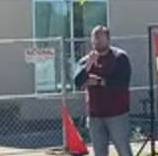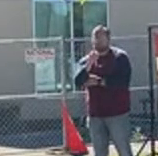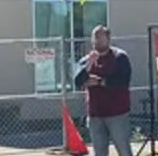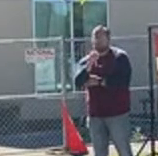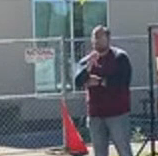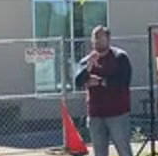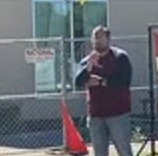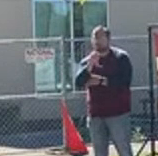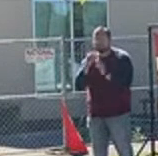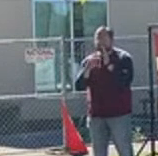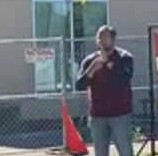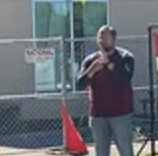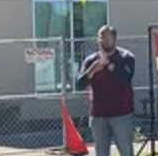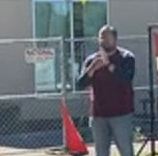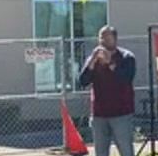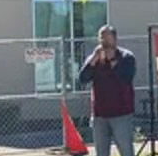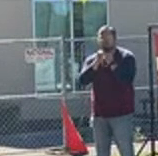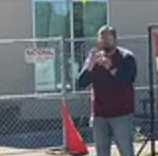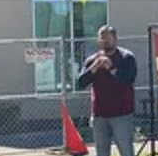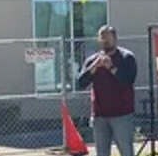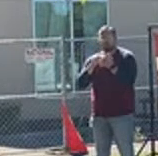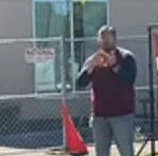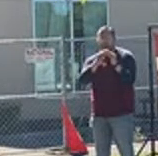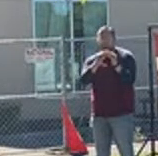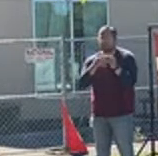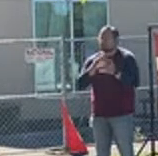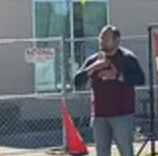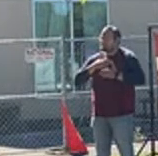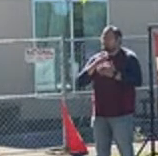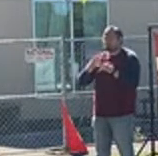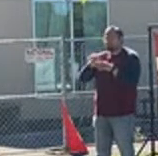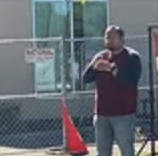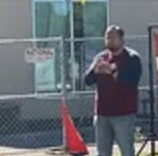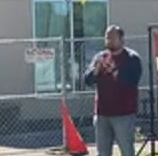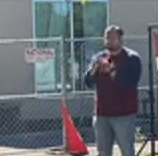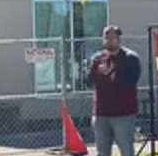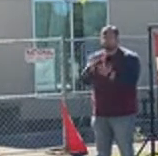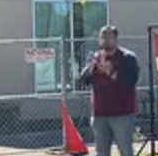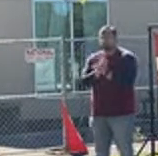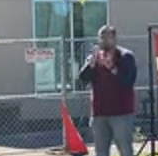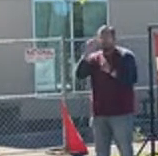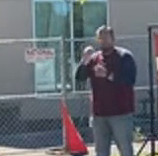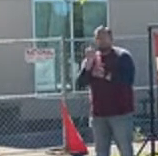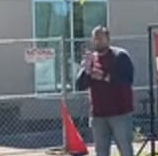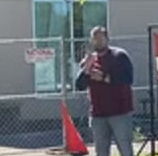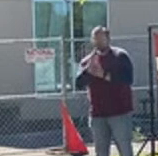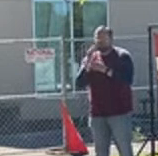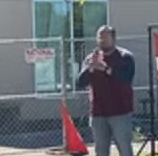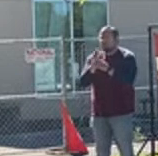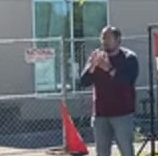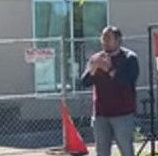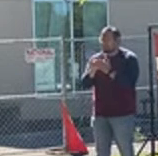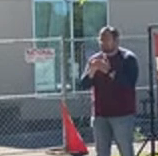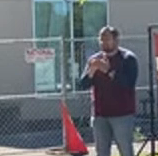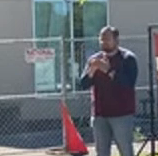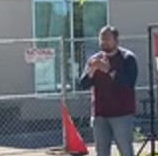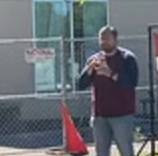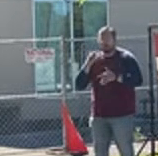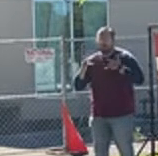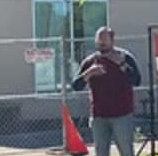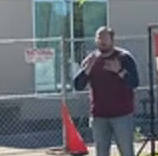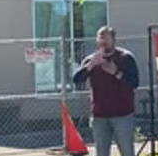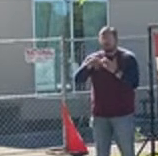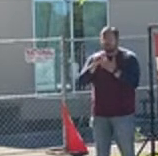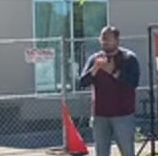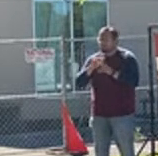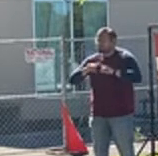community. I'm happy to join you to celebrate this great moment and share in the excitement for all the